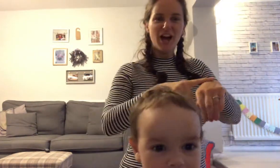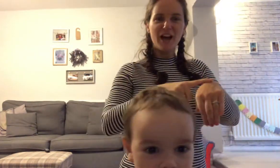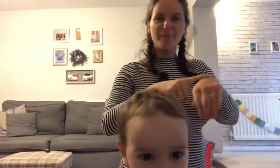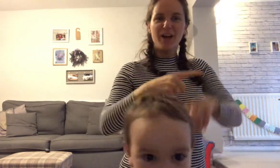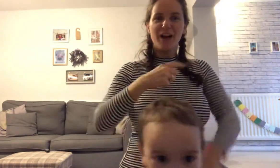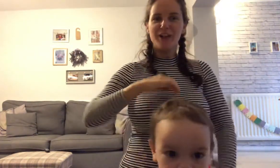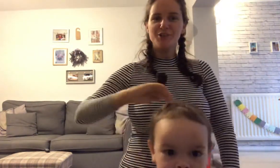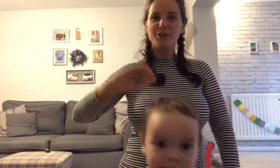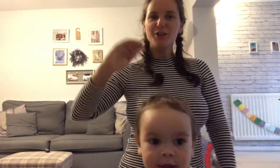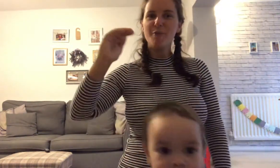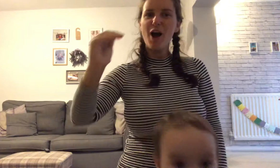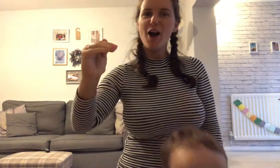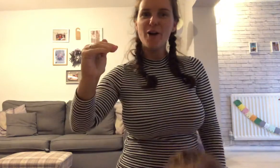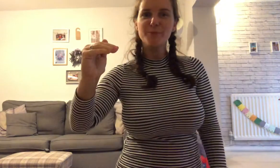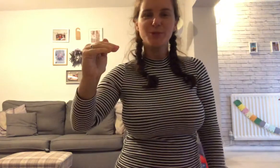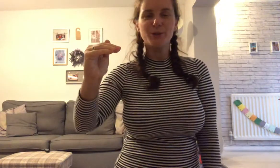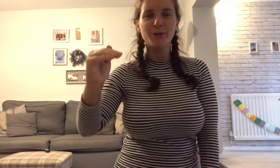time I took you home to...